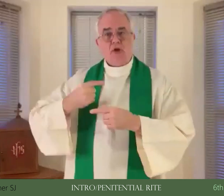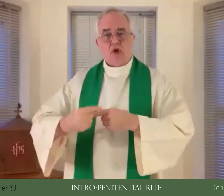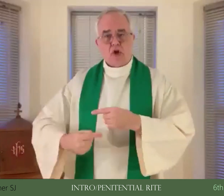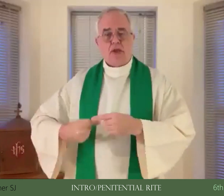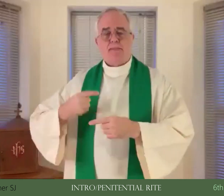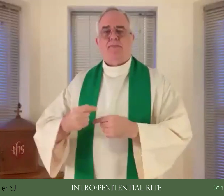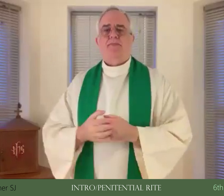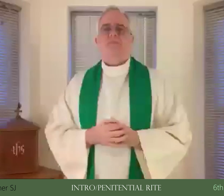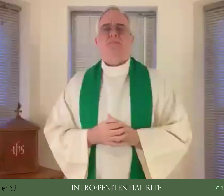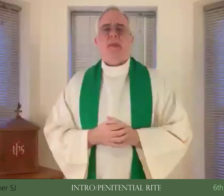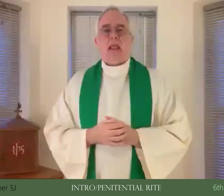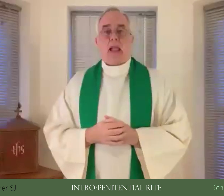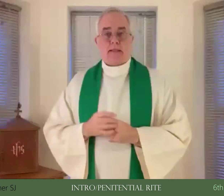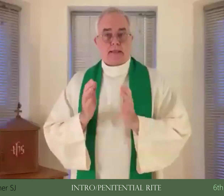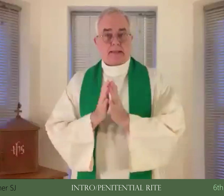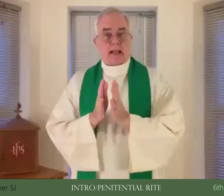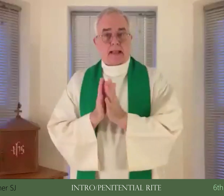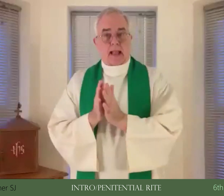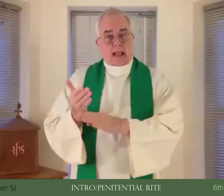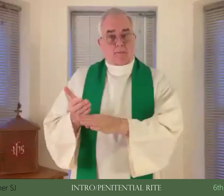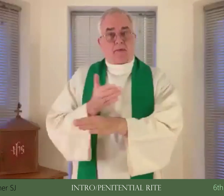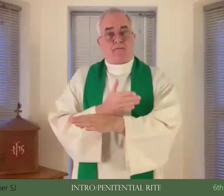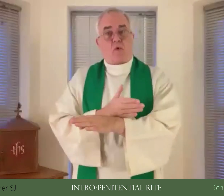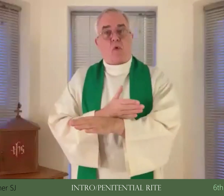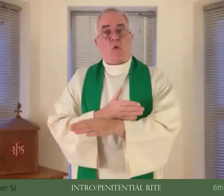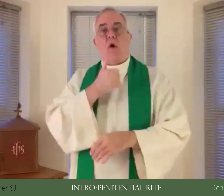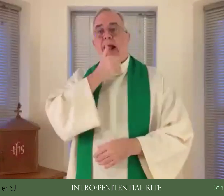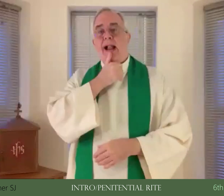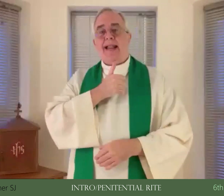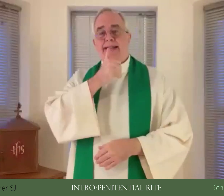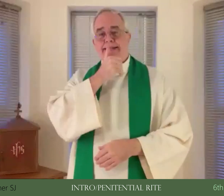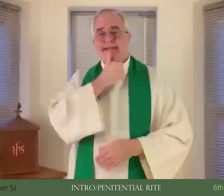year. It's the Sunday before lunch.